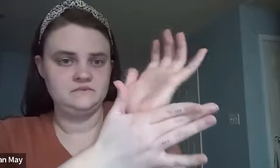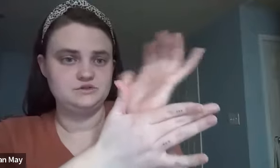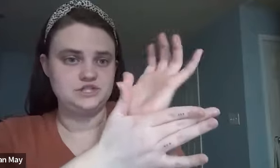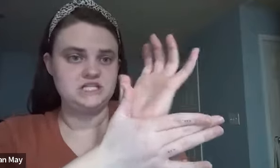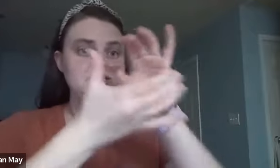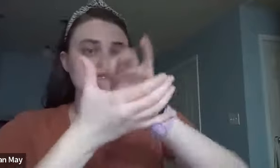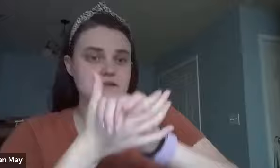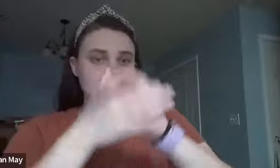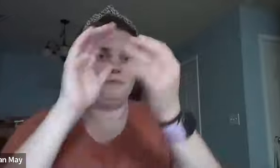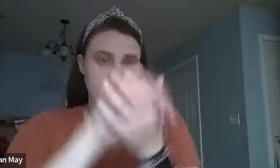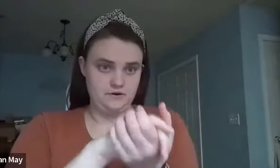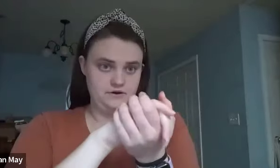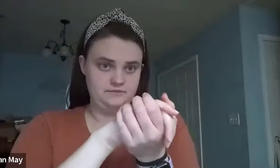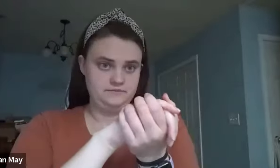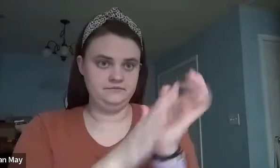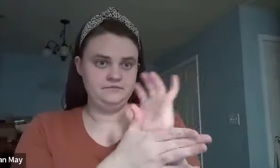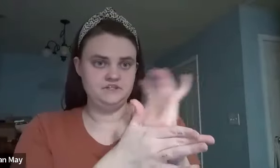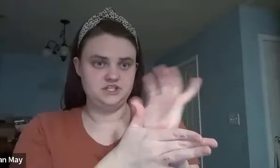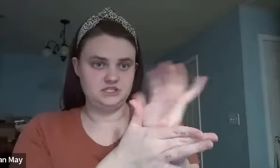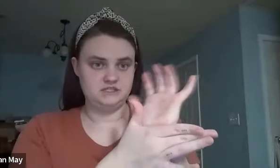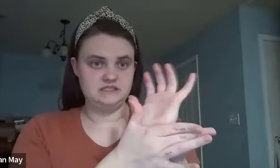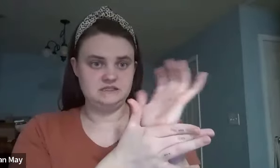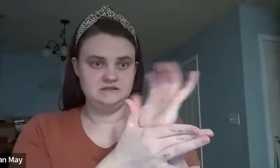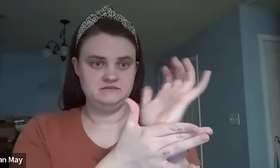So cheese, burger. Cheese.